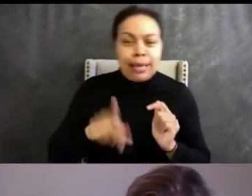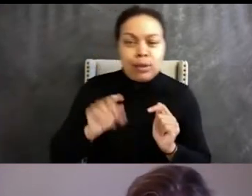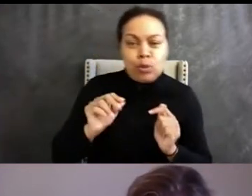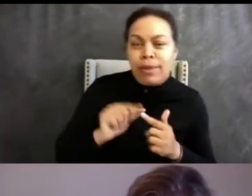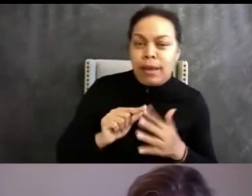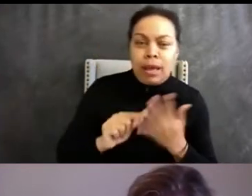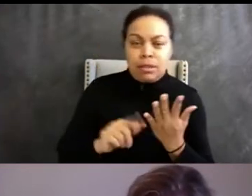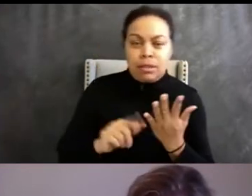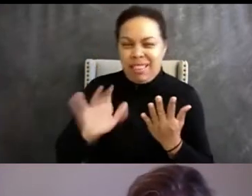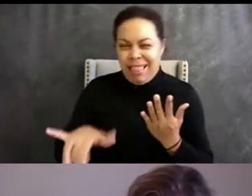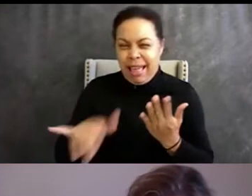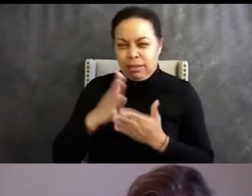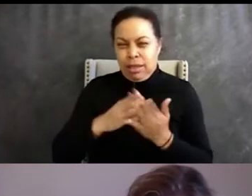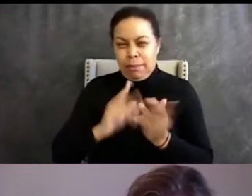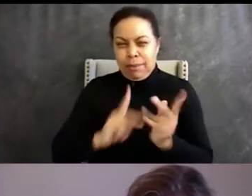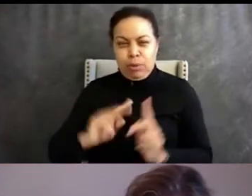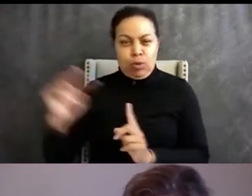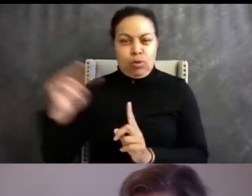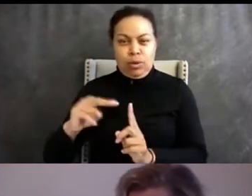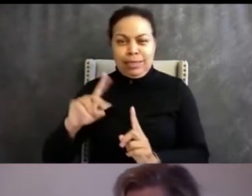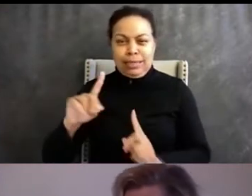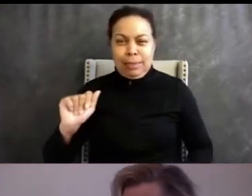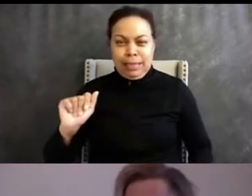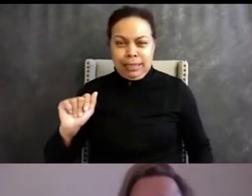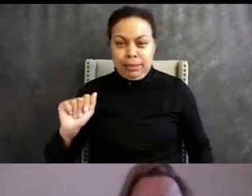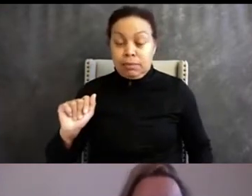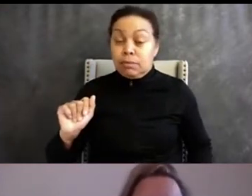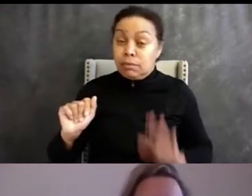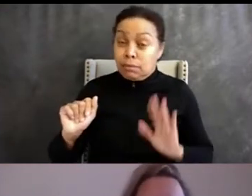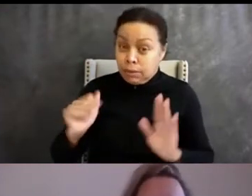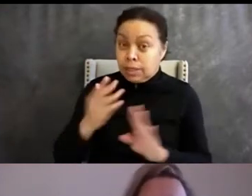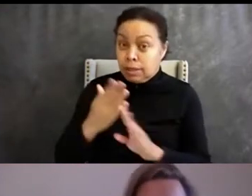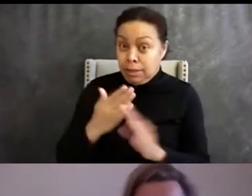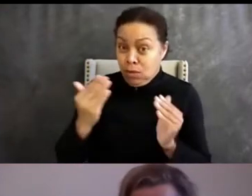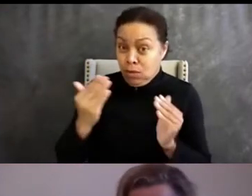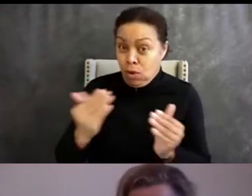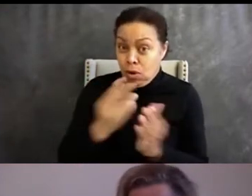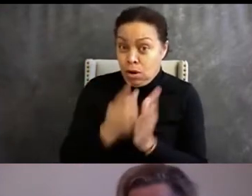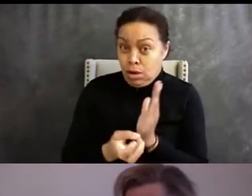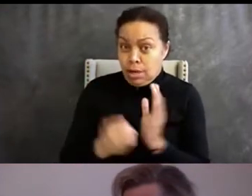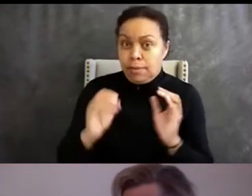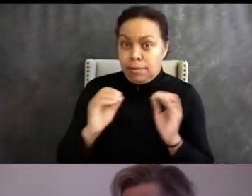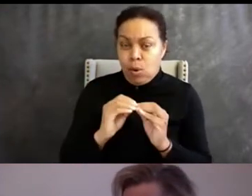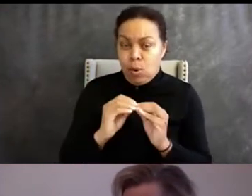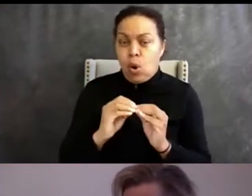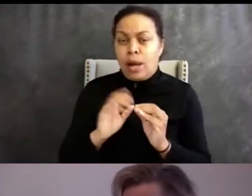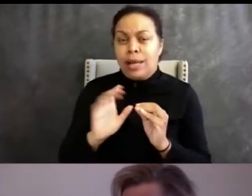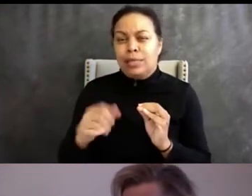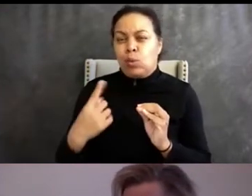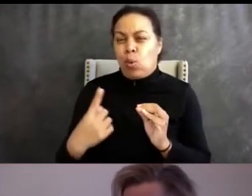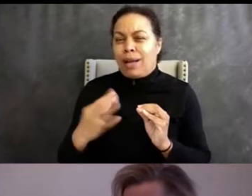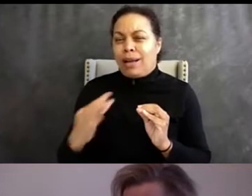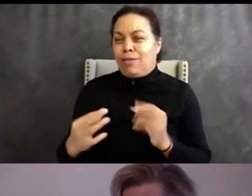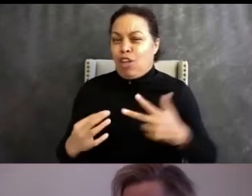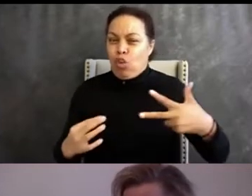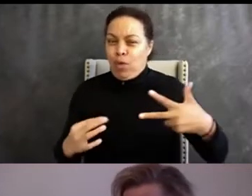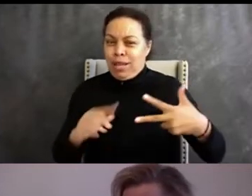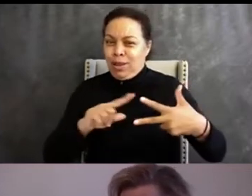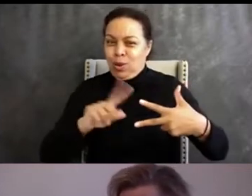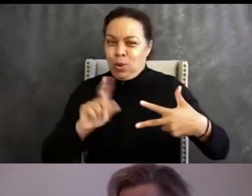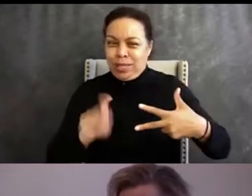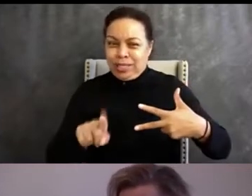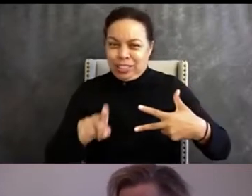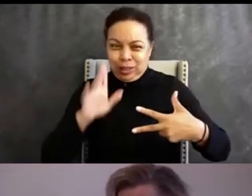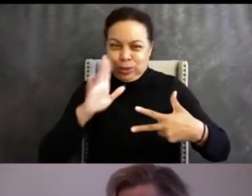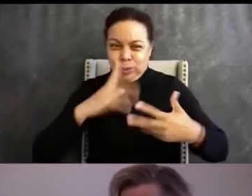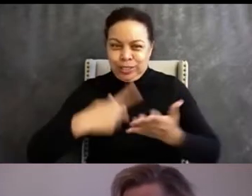we do this, I would like for you all, and this is one of 3 prompts that we will be doing,